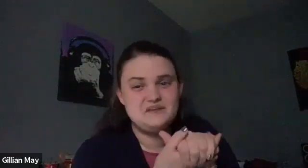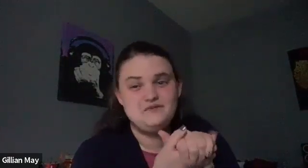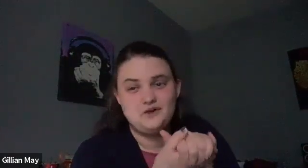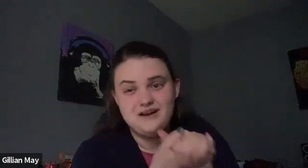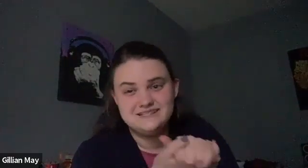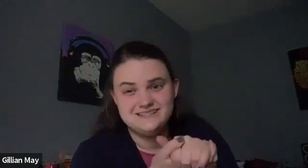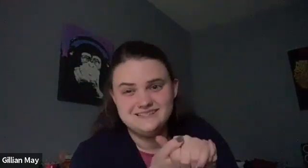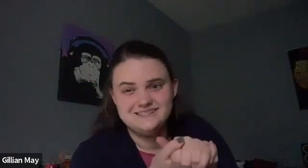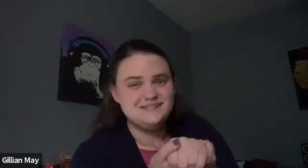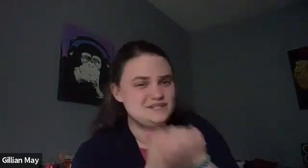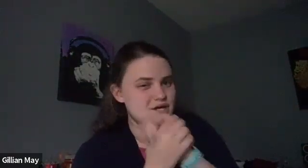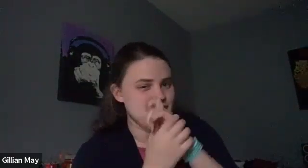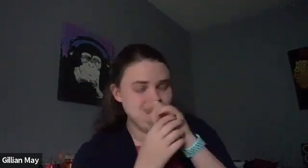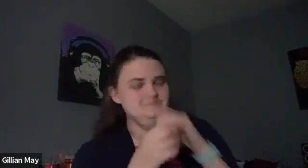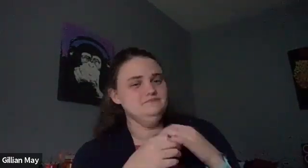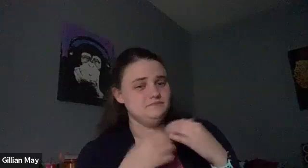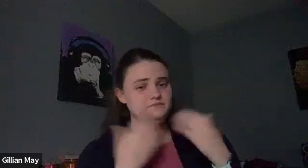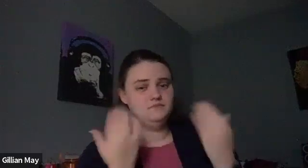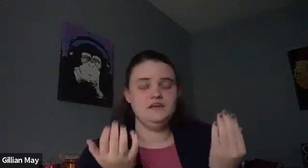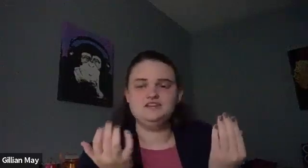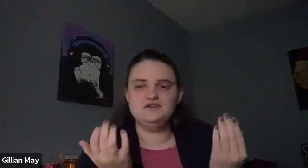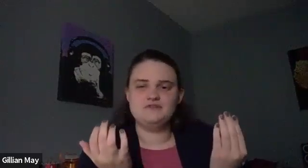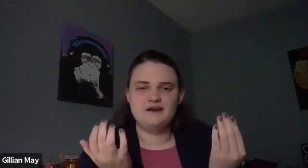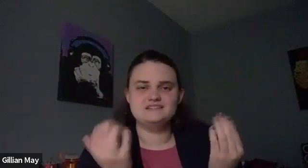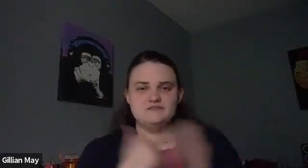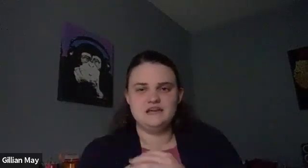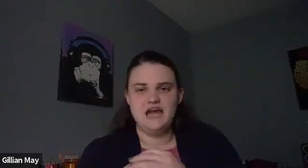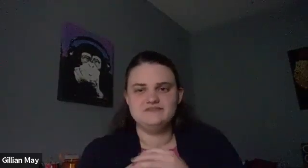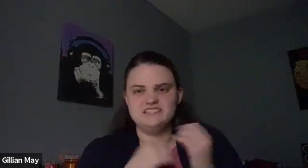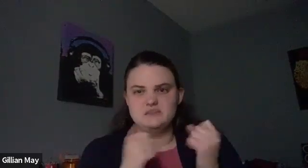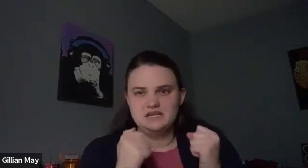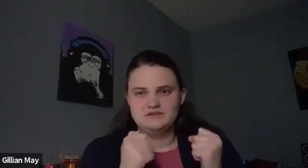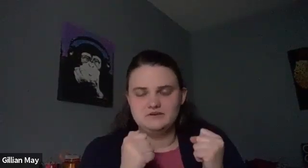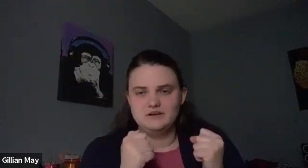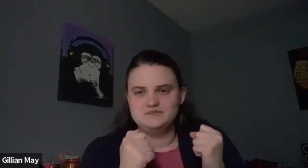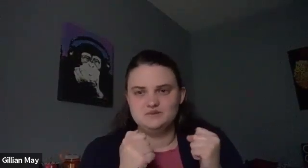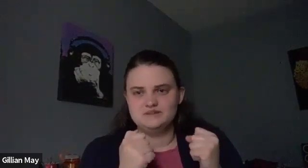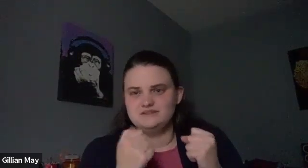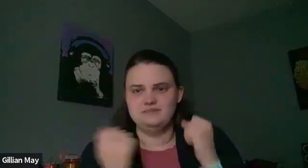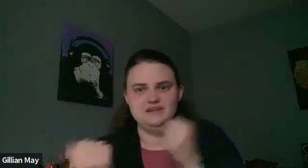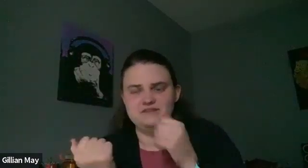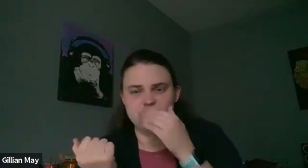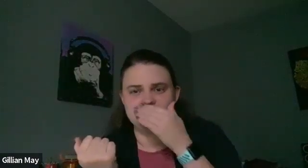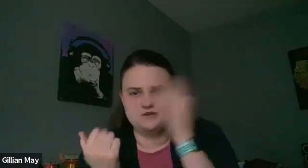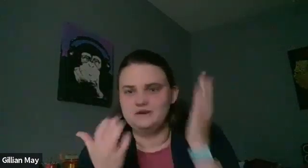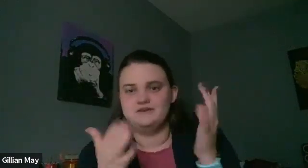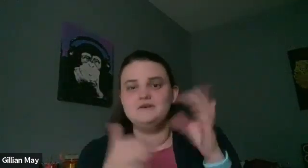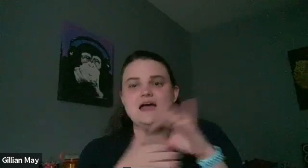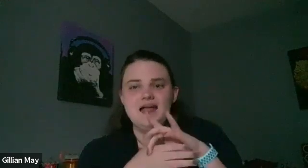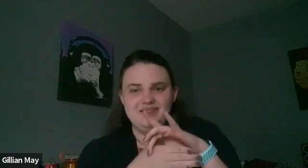for content. So, like, you know, the phrase of like, I have to get to the meat of the source or the meat of the information or whatever.